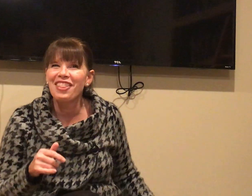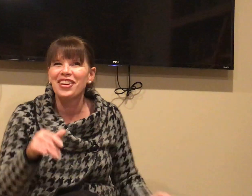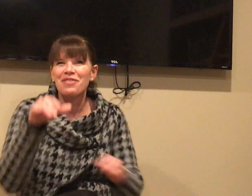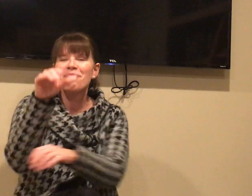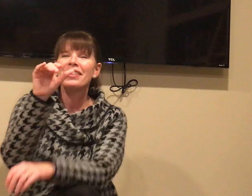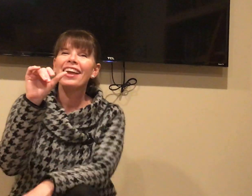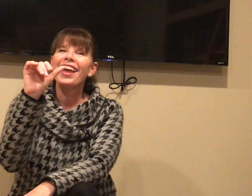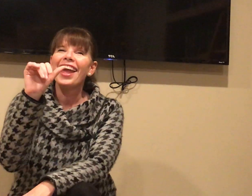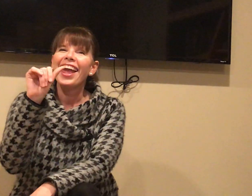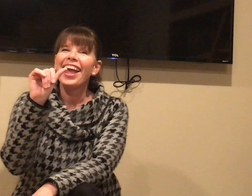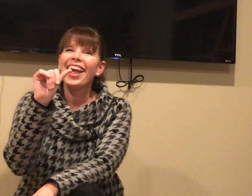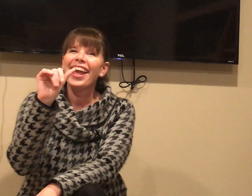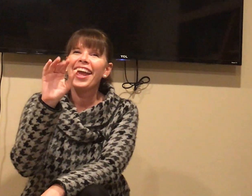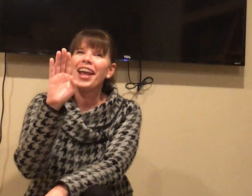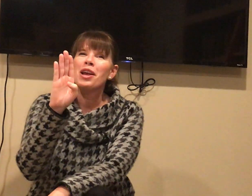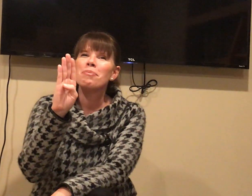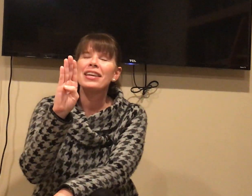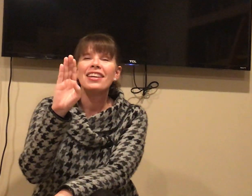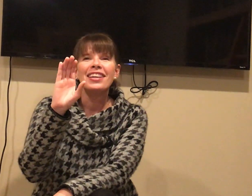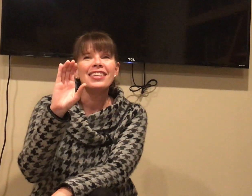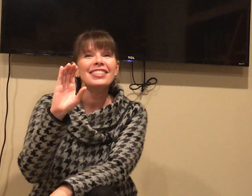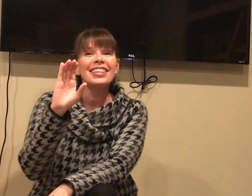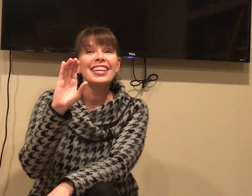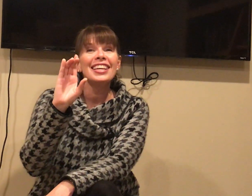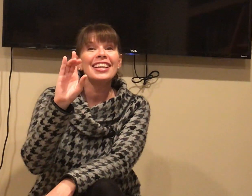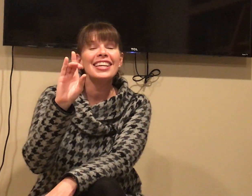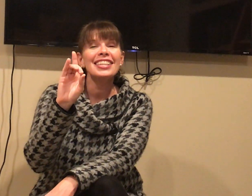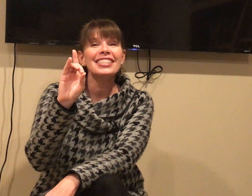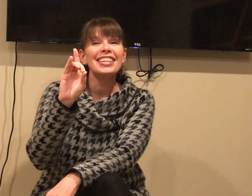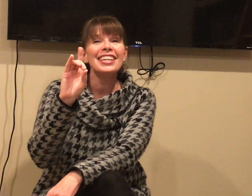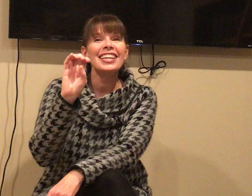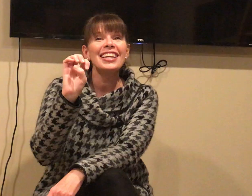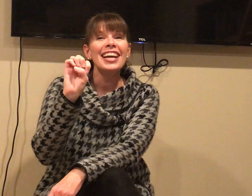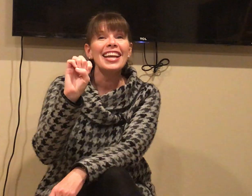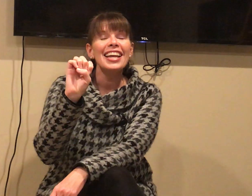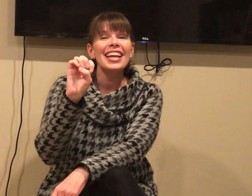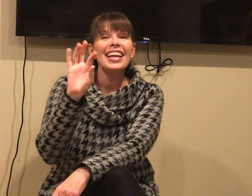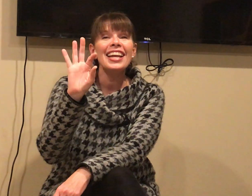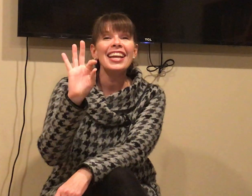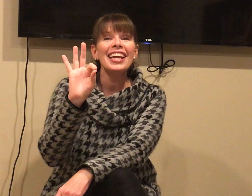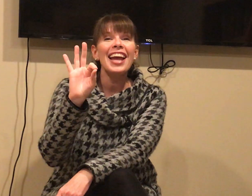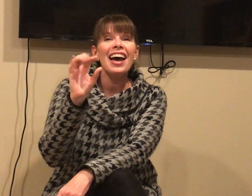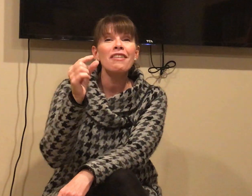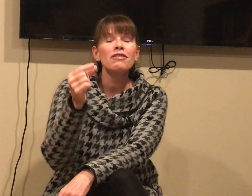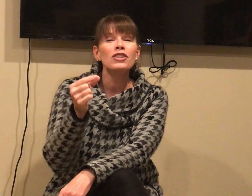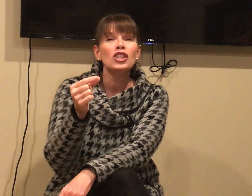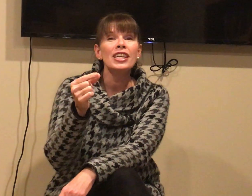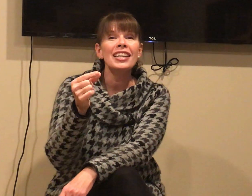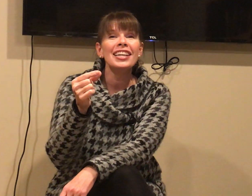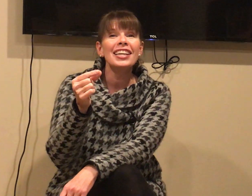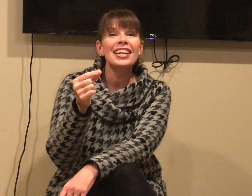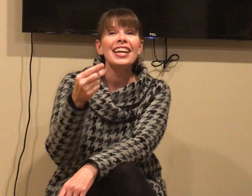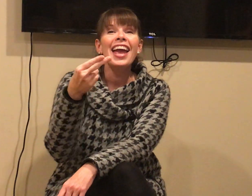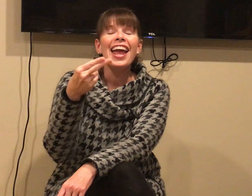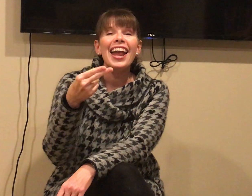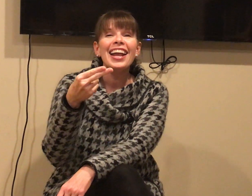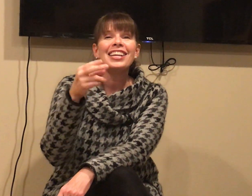together. A, B, C, D, E, F, G,